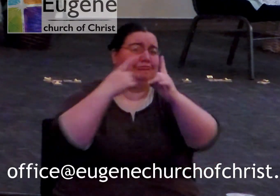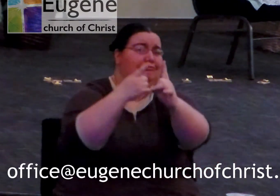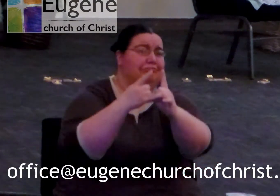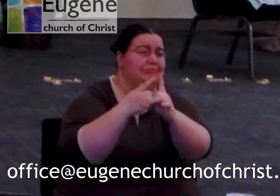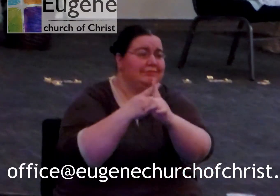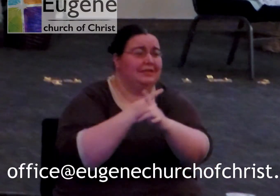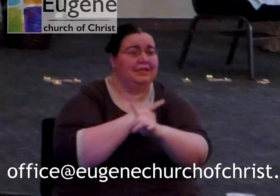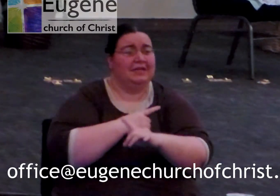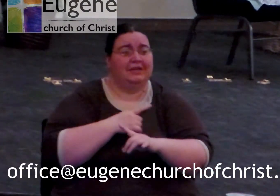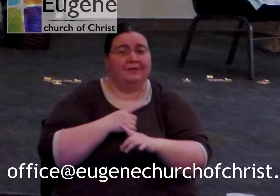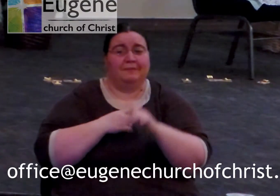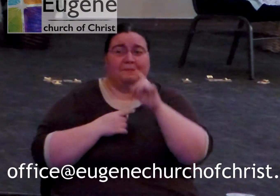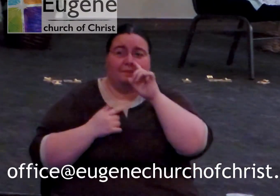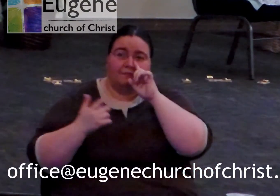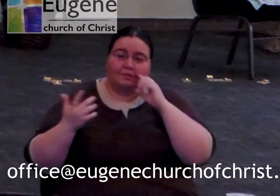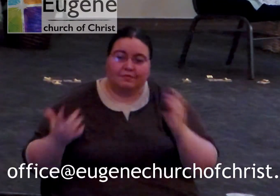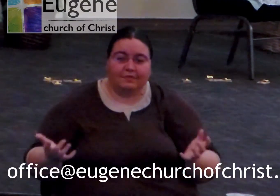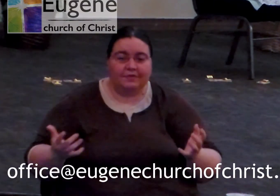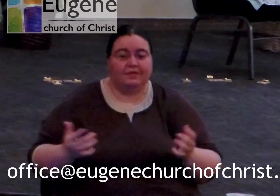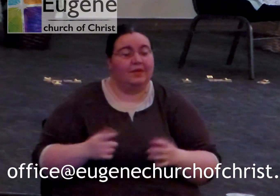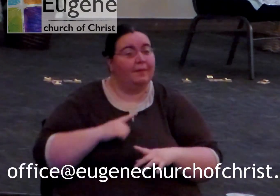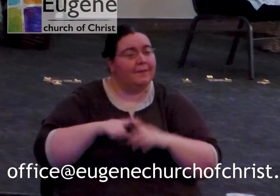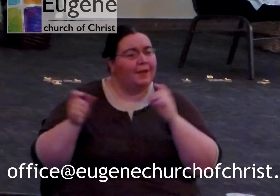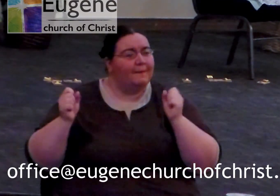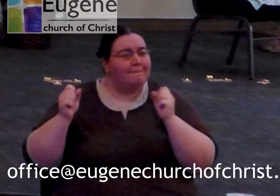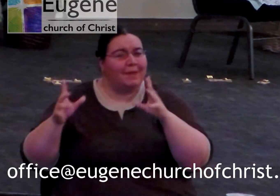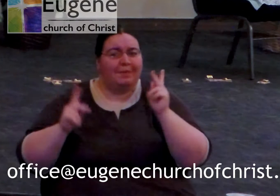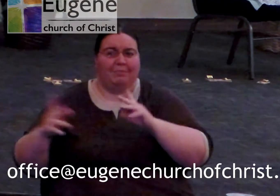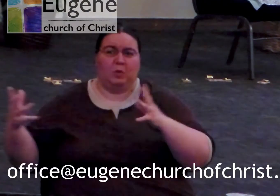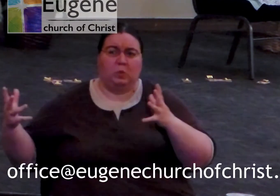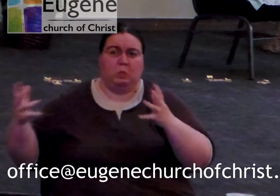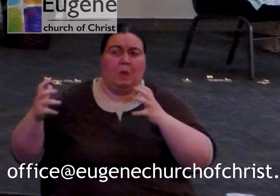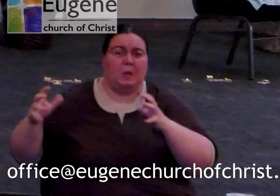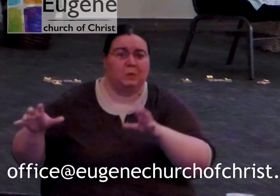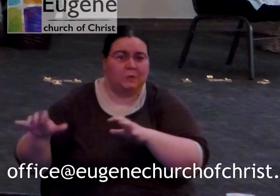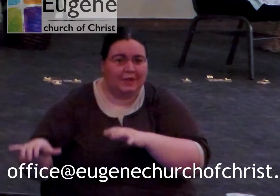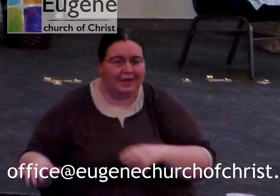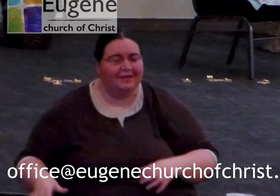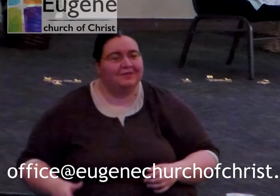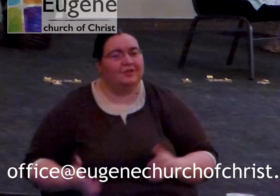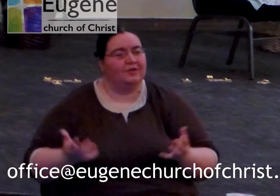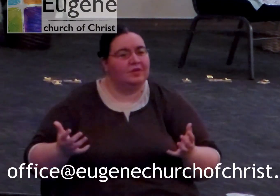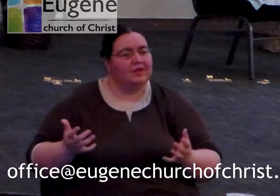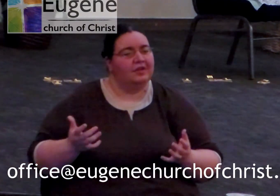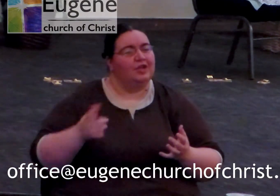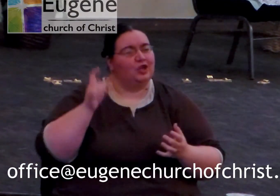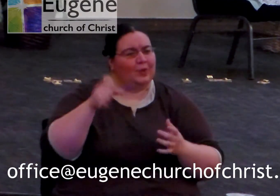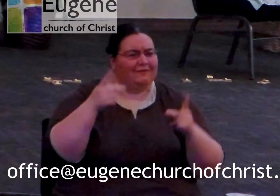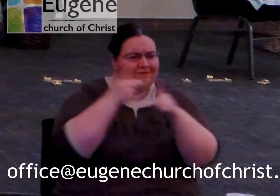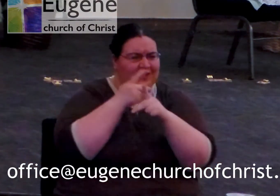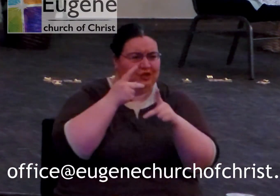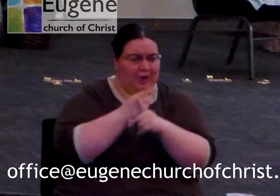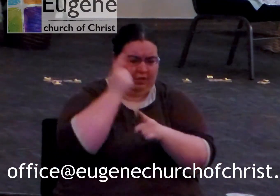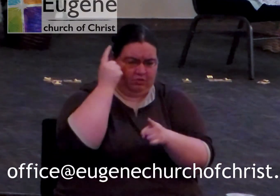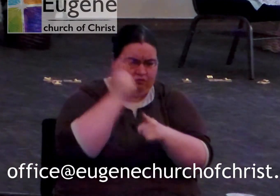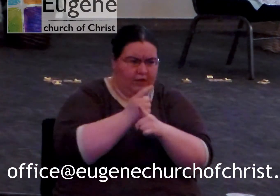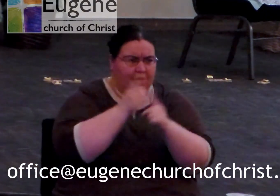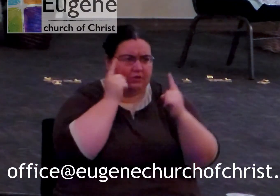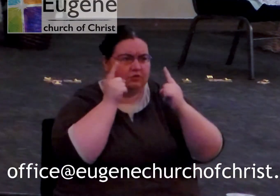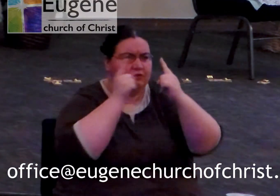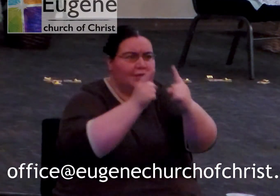that's what exactly they want to do. So when you figure out a direction that you want to go, you have to watch where you're